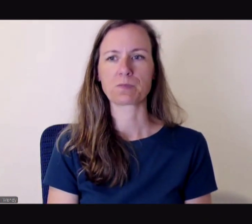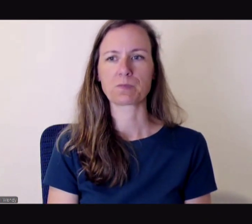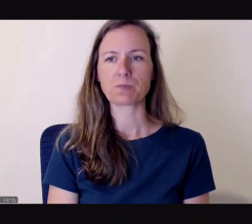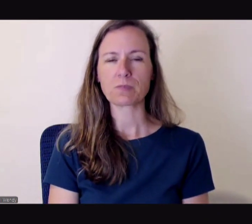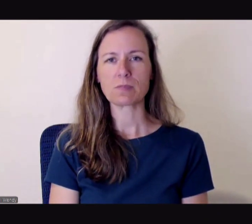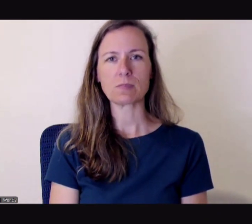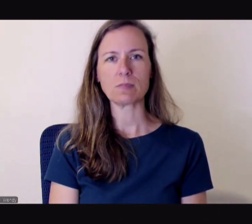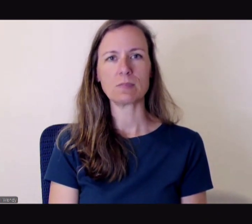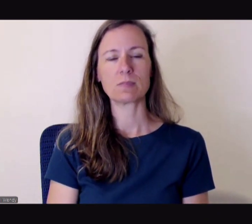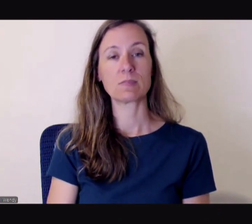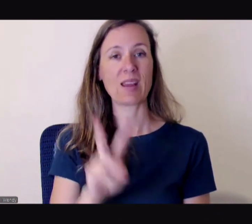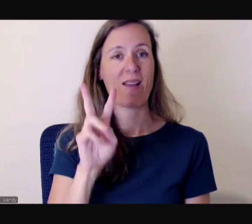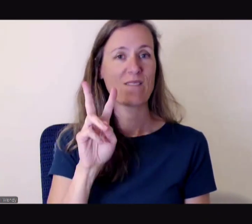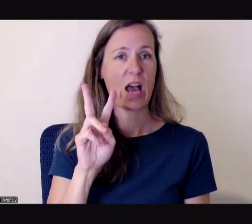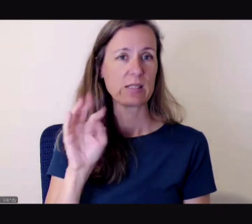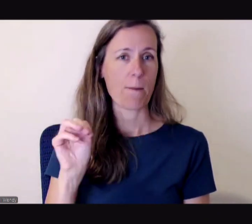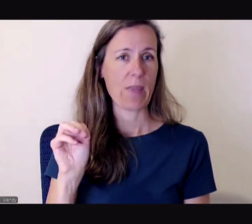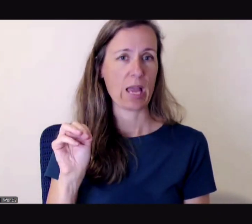Vice Mayor Briner.